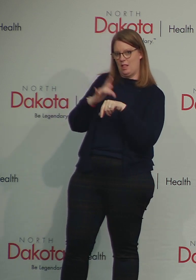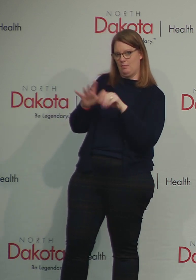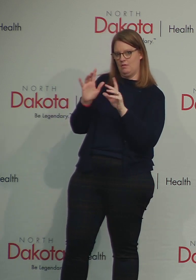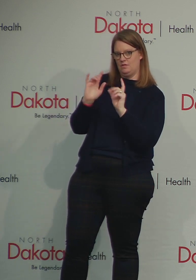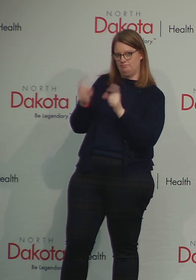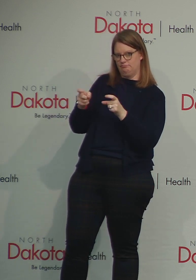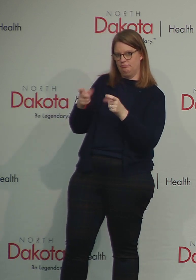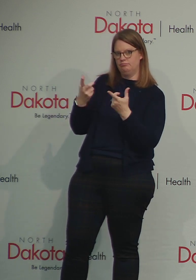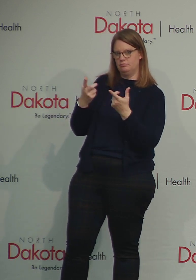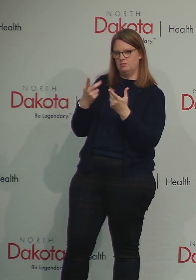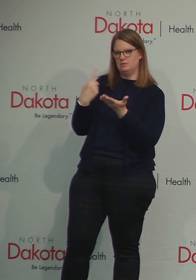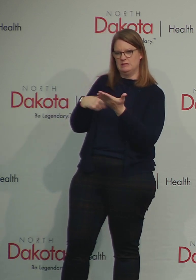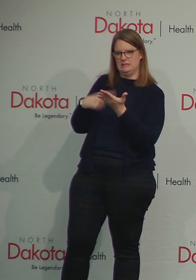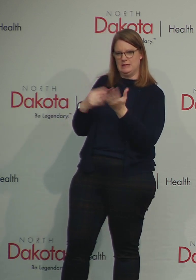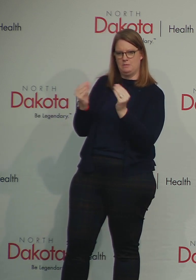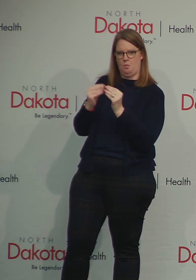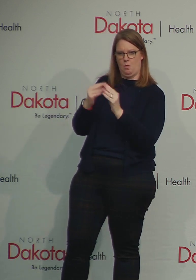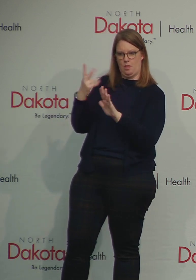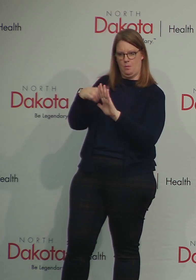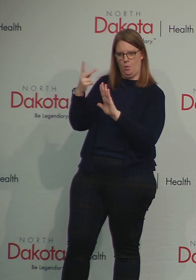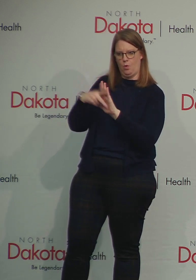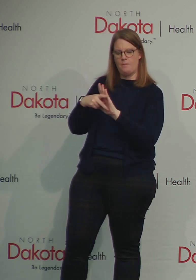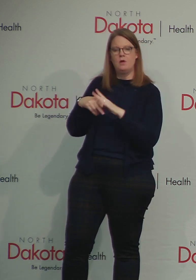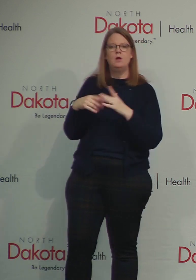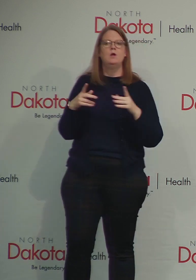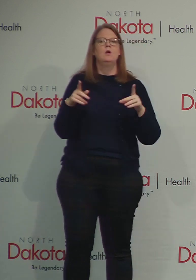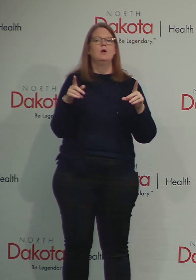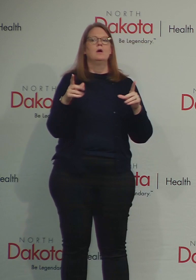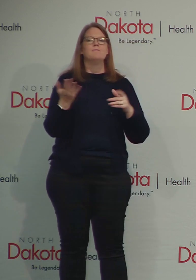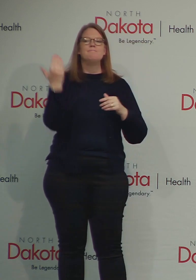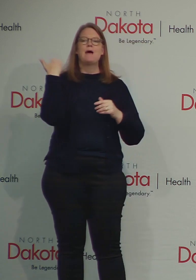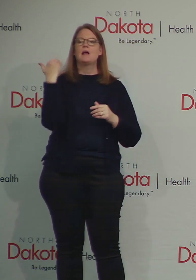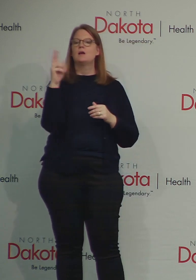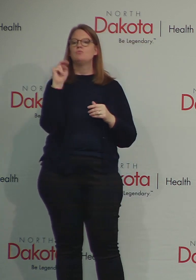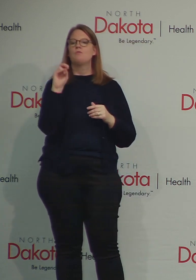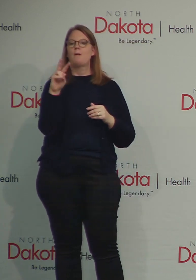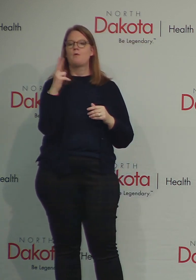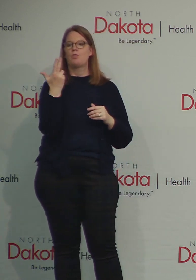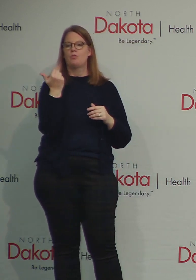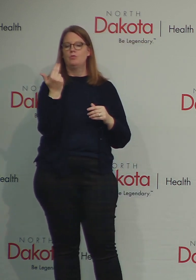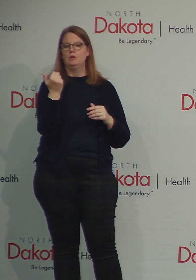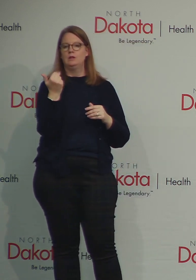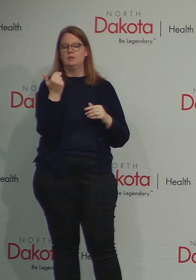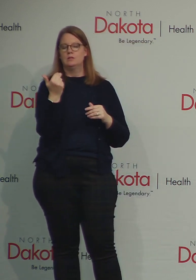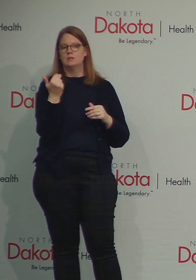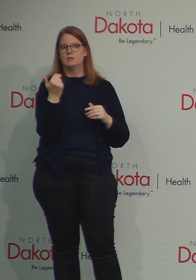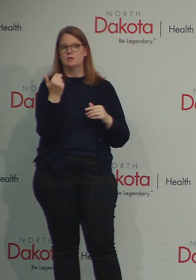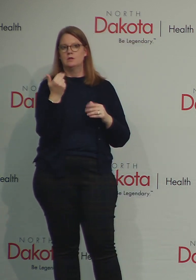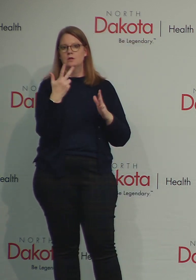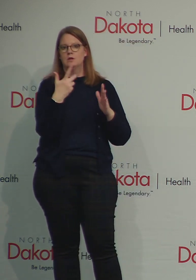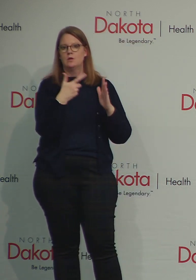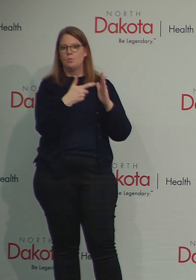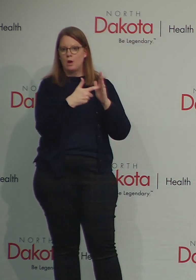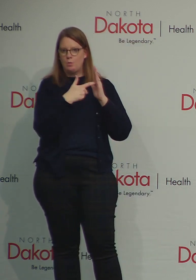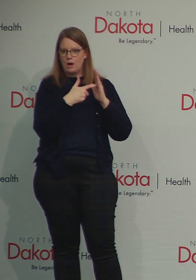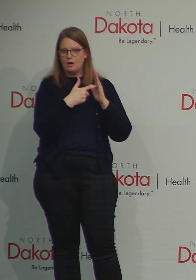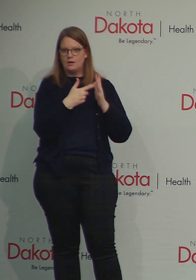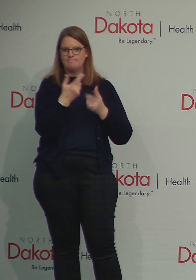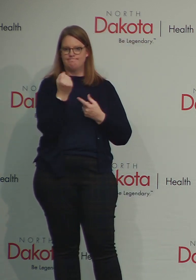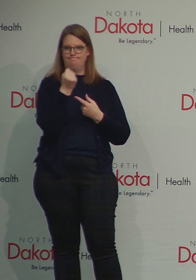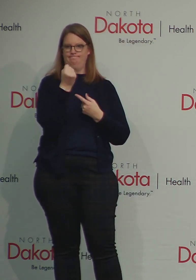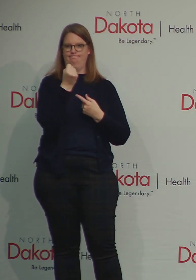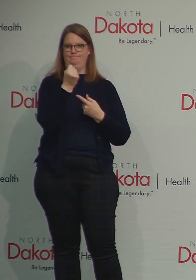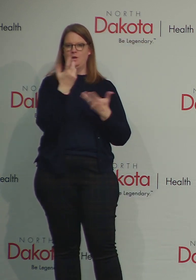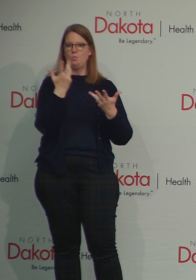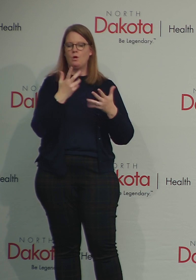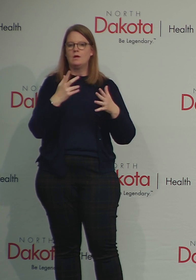that more in the program. We did also, back on November 13th, required a pause